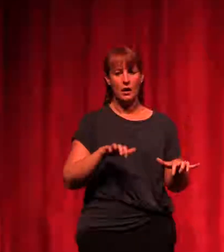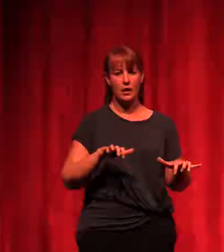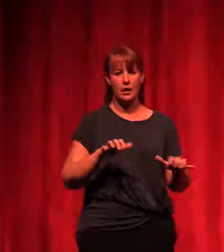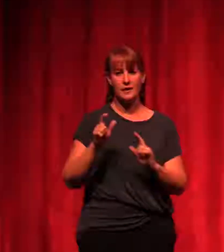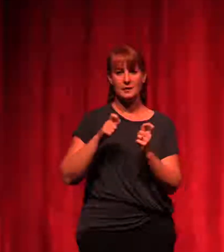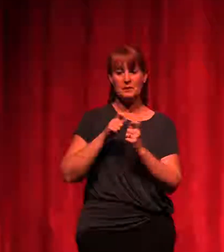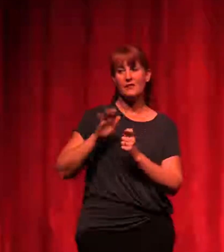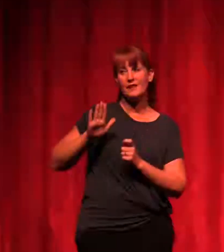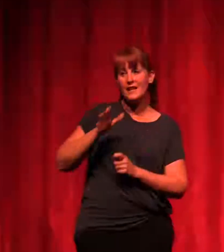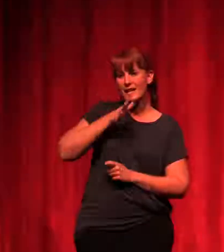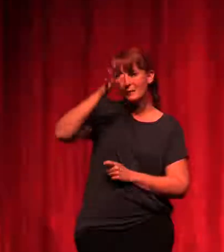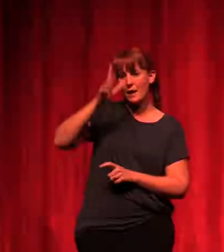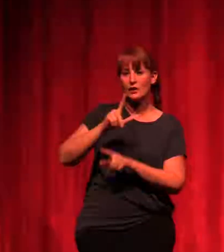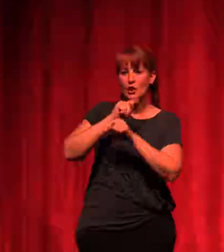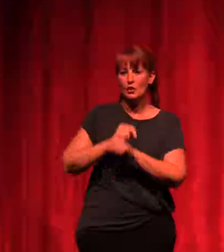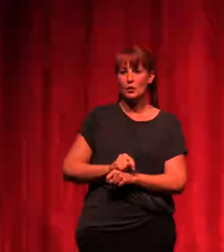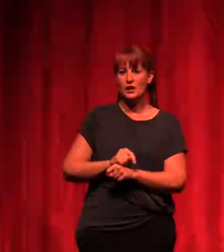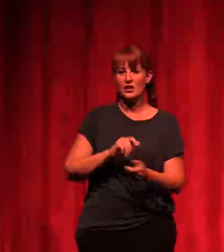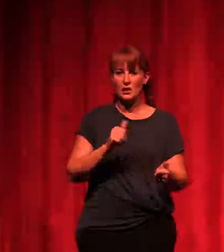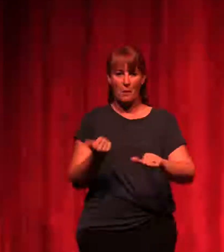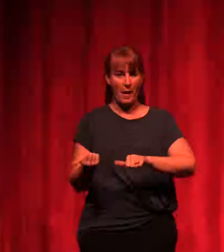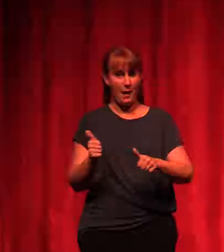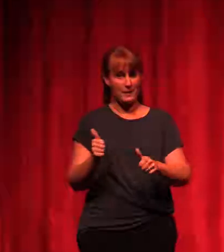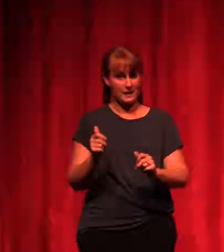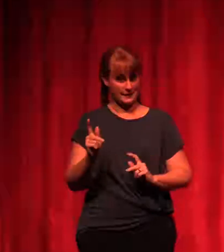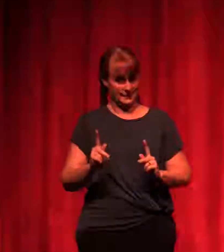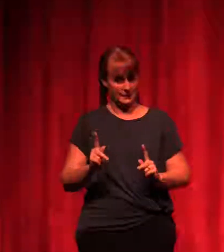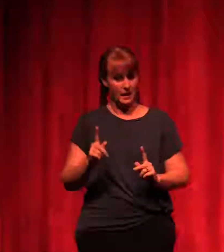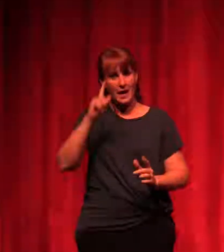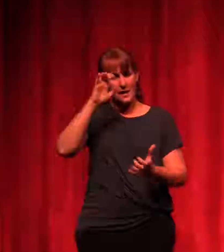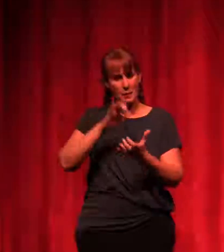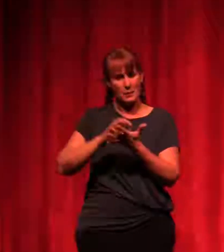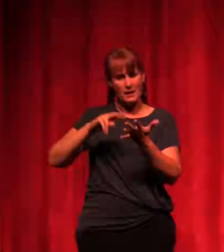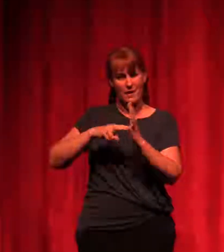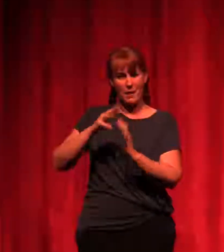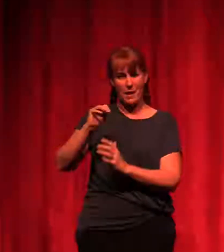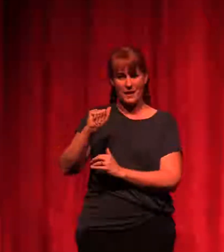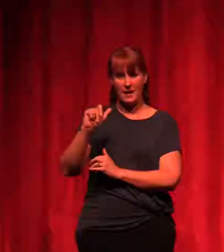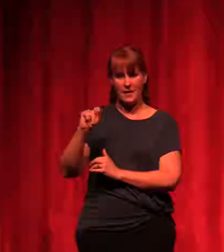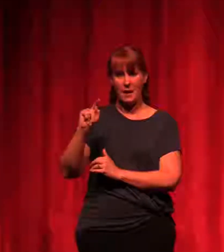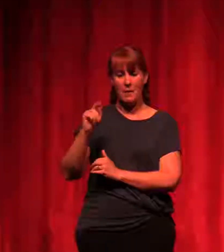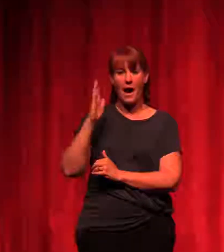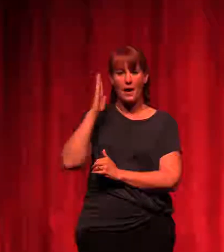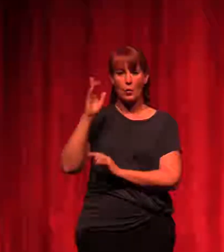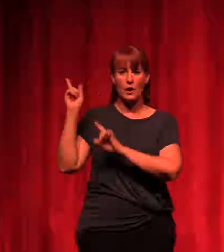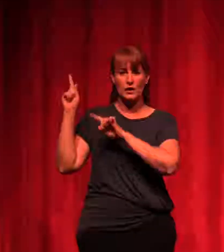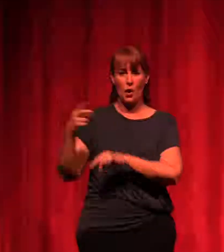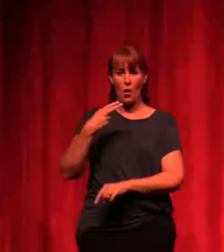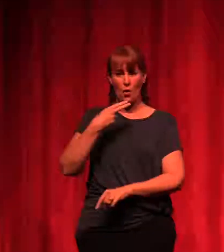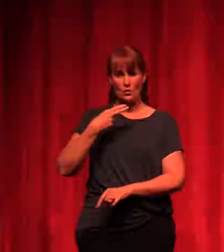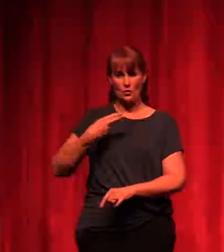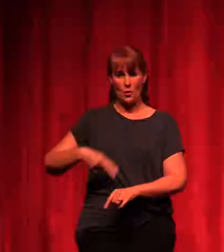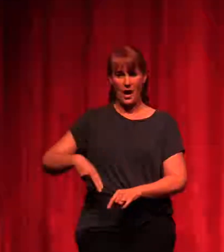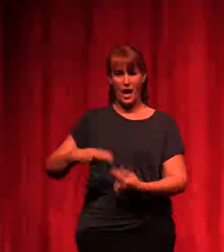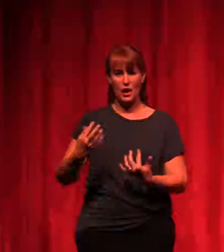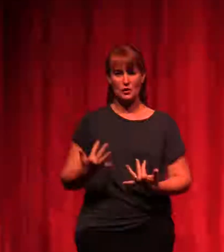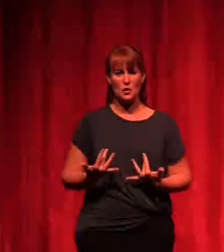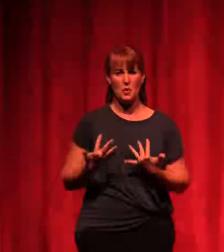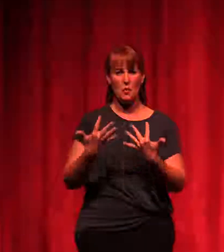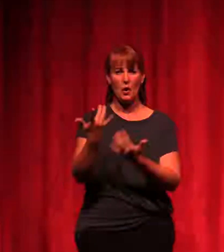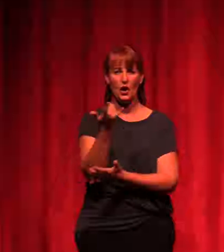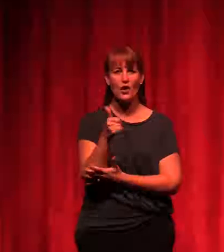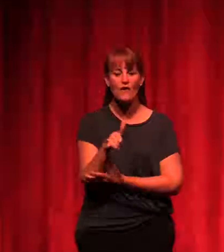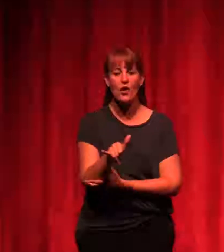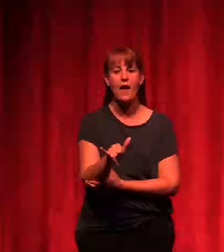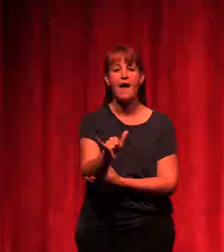Particularly his parents, they were traditional Baptists who believed that this meant that Matt was going to hell to burn